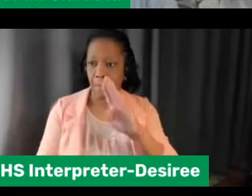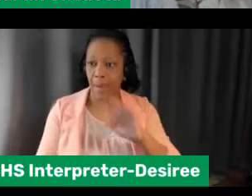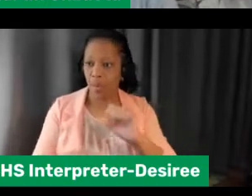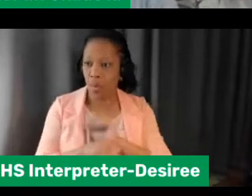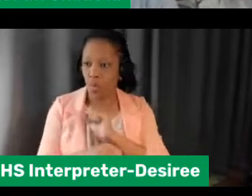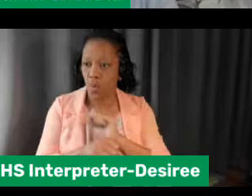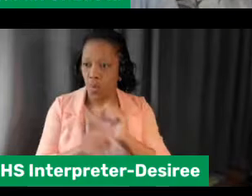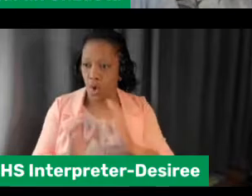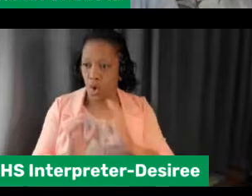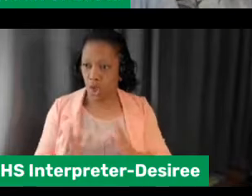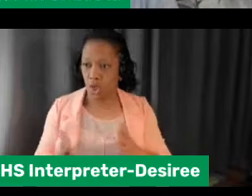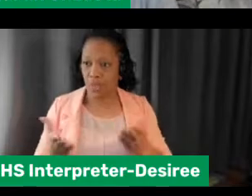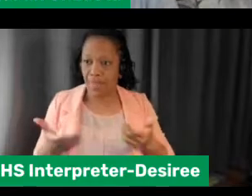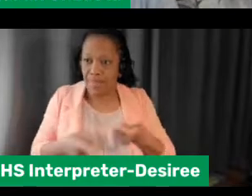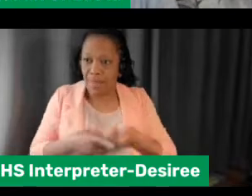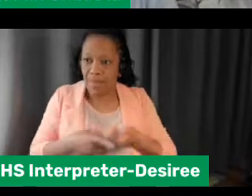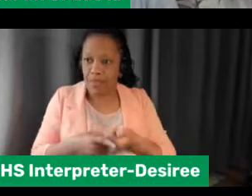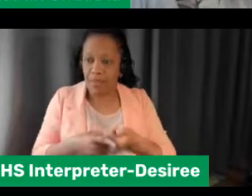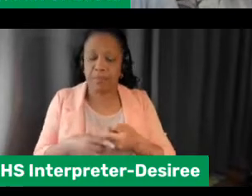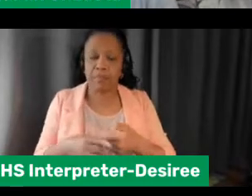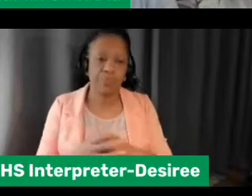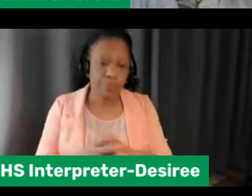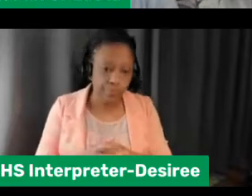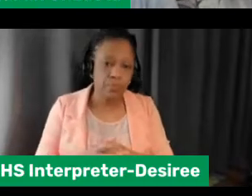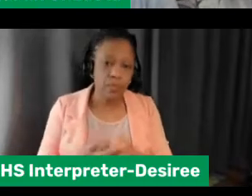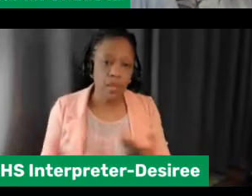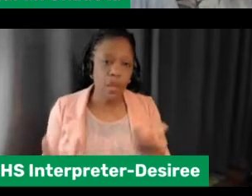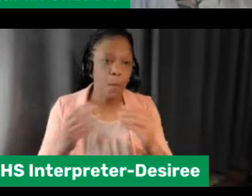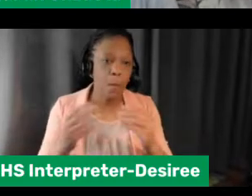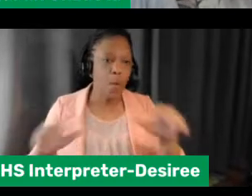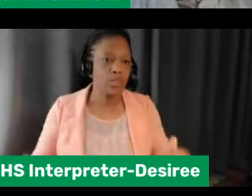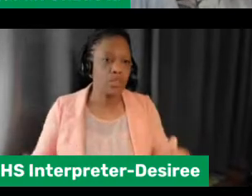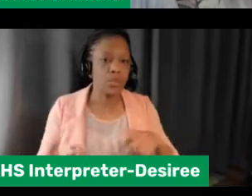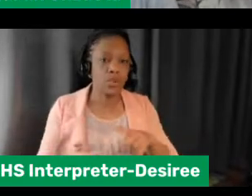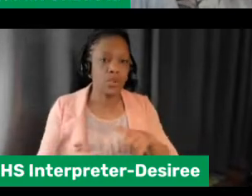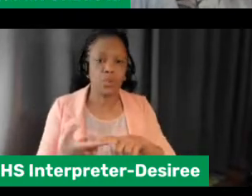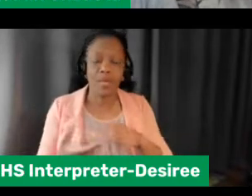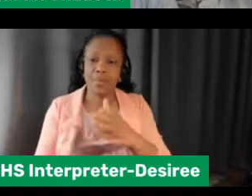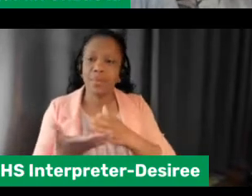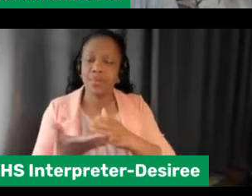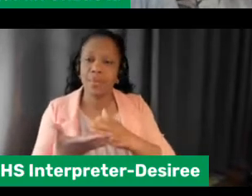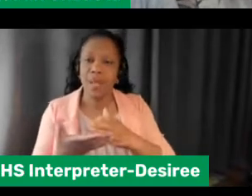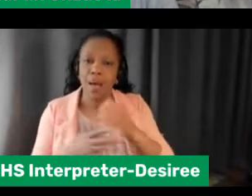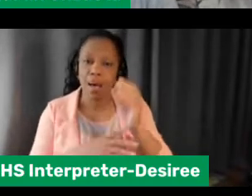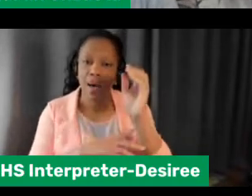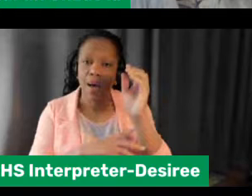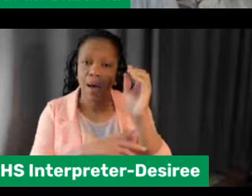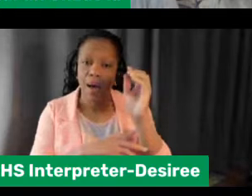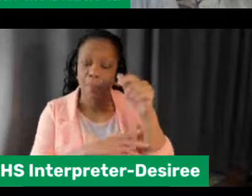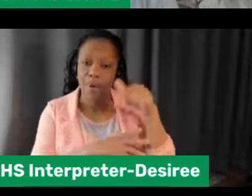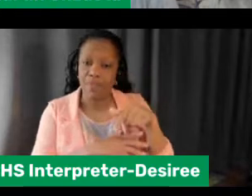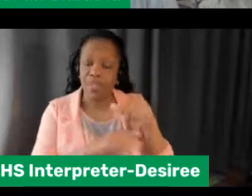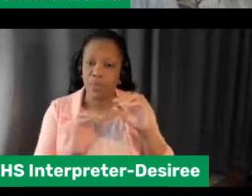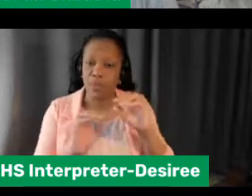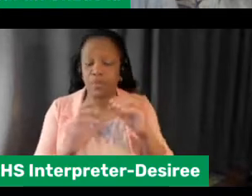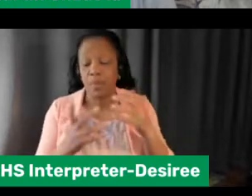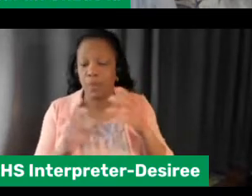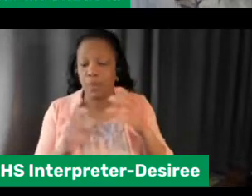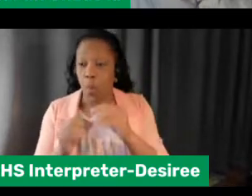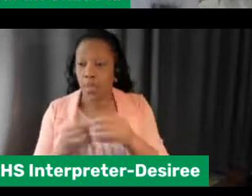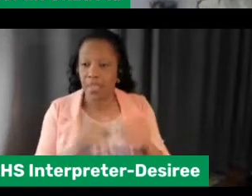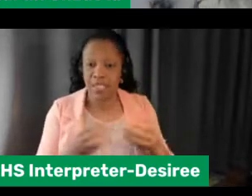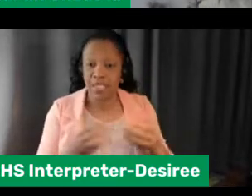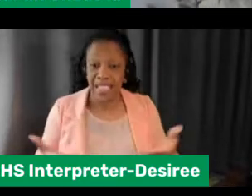And a little bit more introduction into just some of the organizations in Chicago and